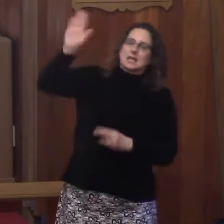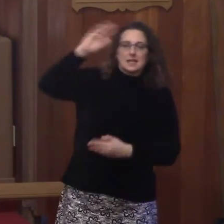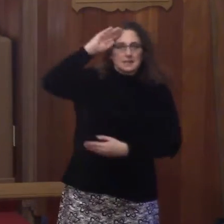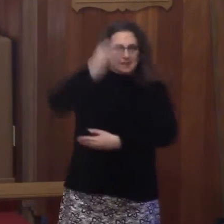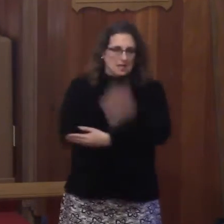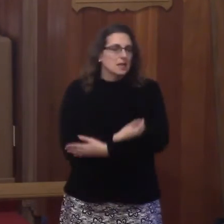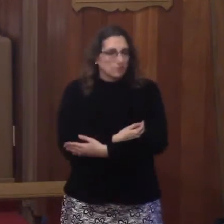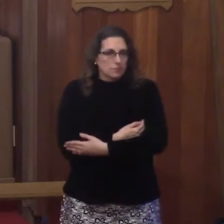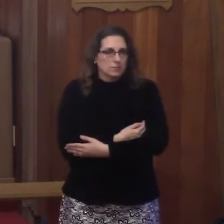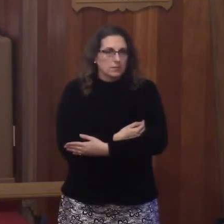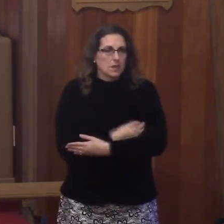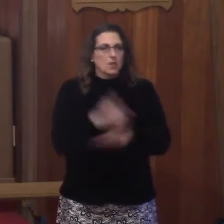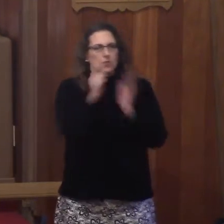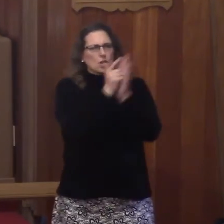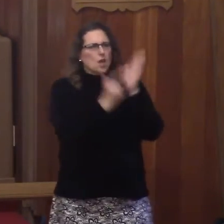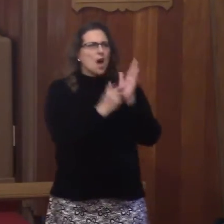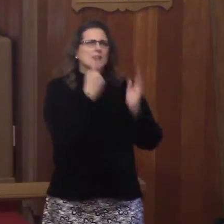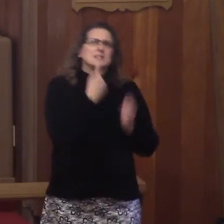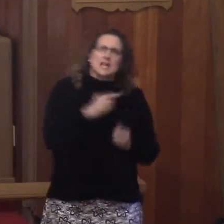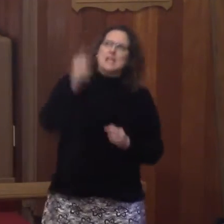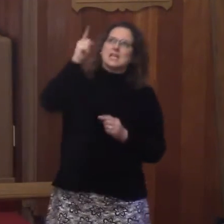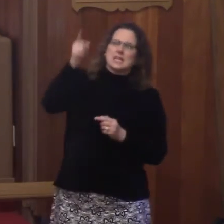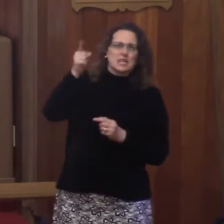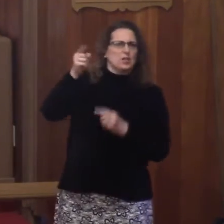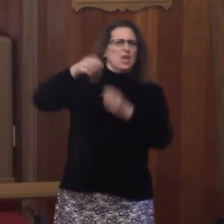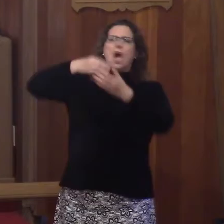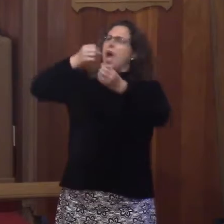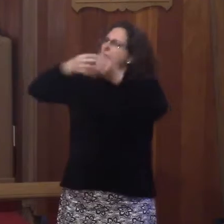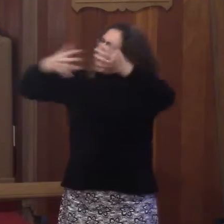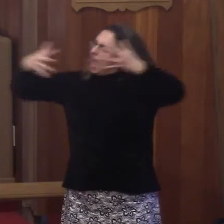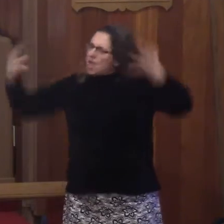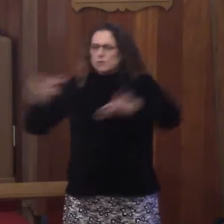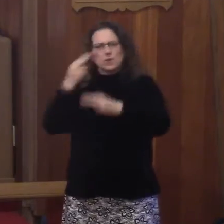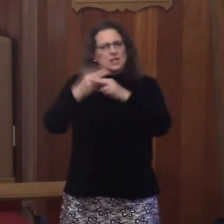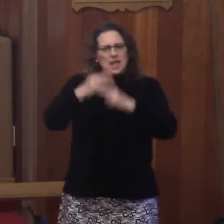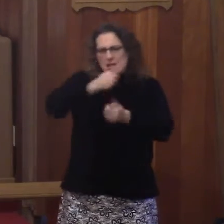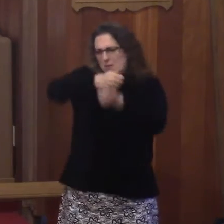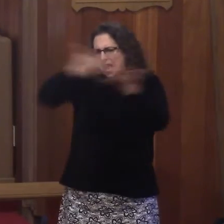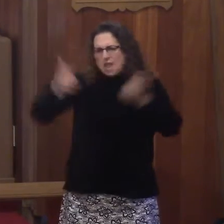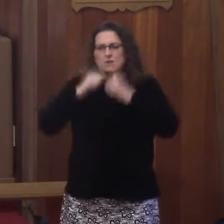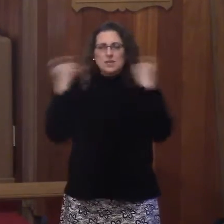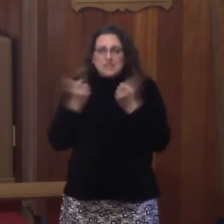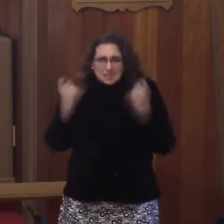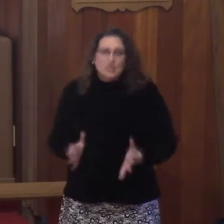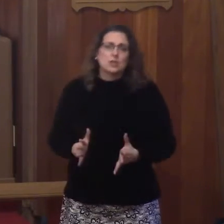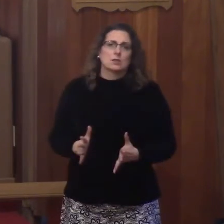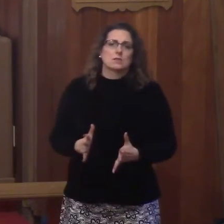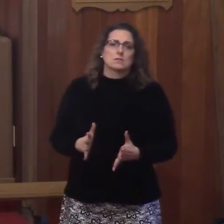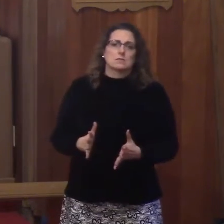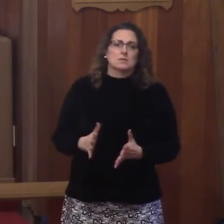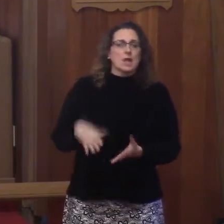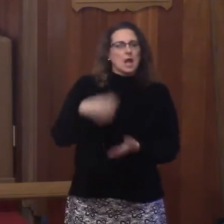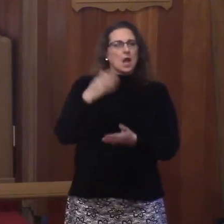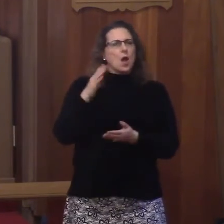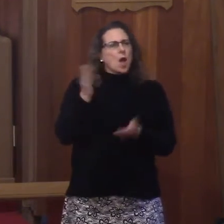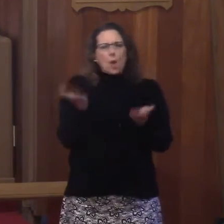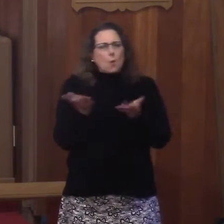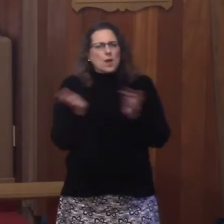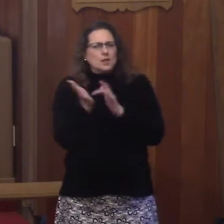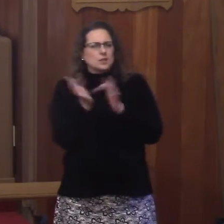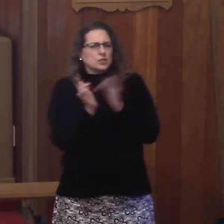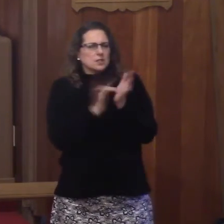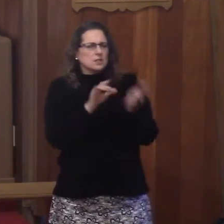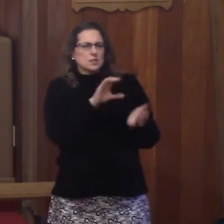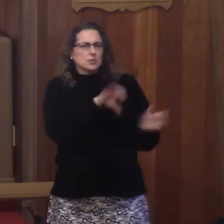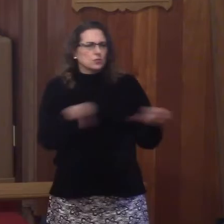Boris. The law called him every name in the book, every sinner, every sinner. And what did Jesus do?